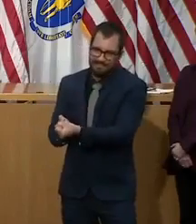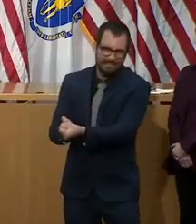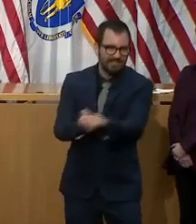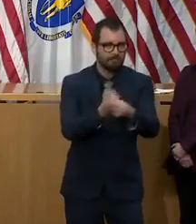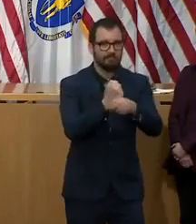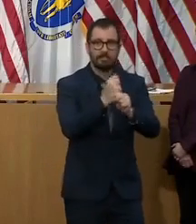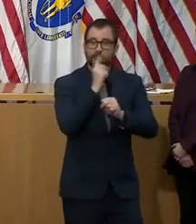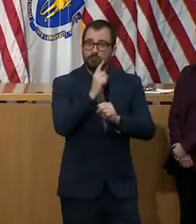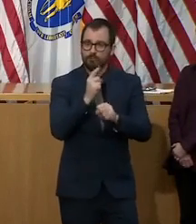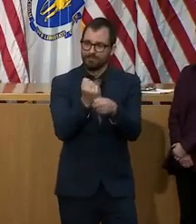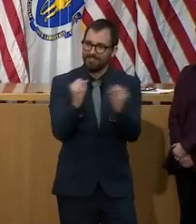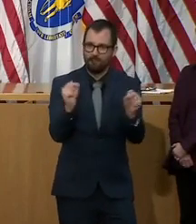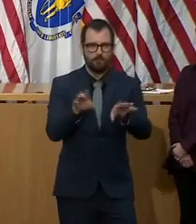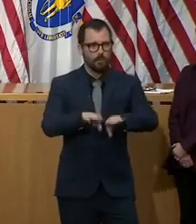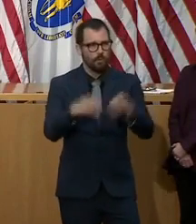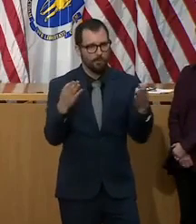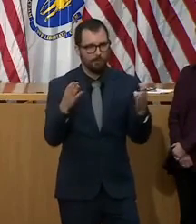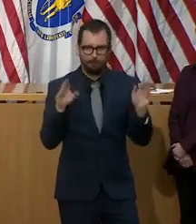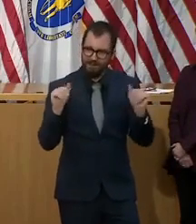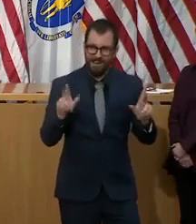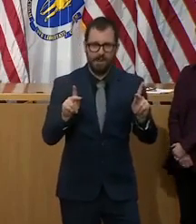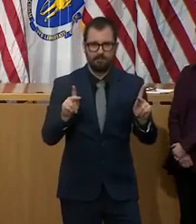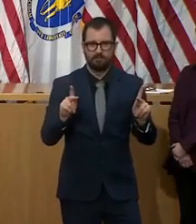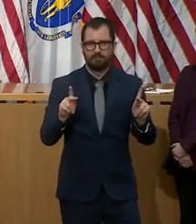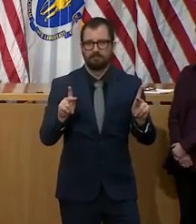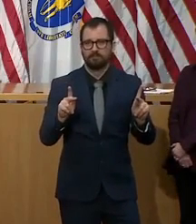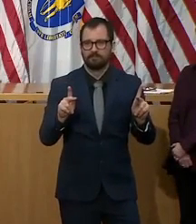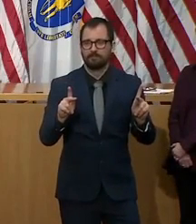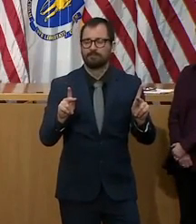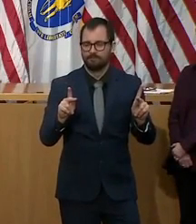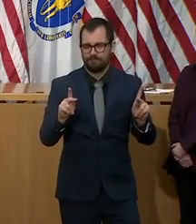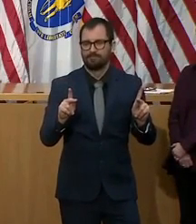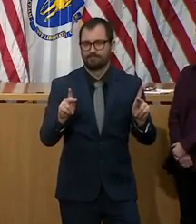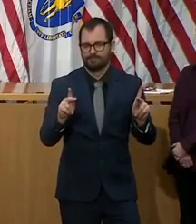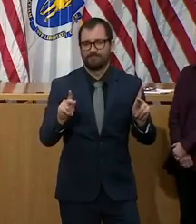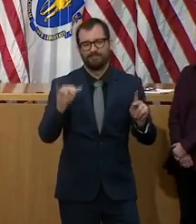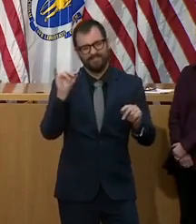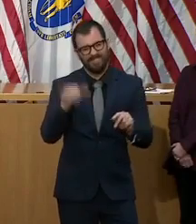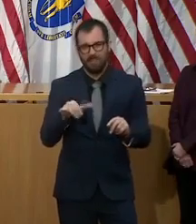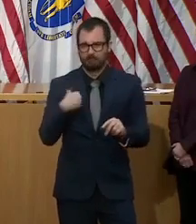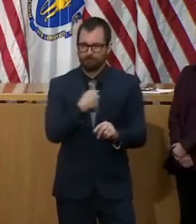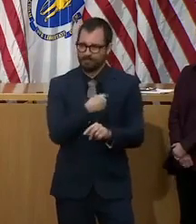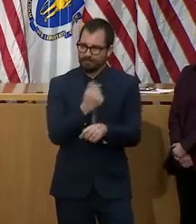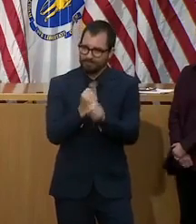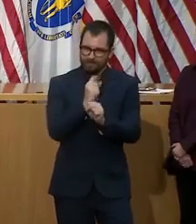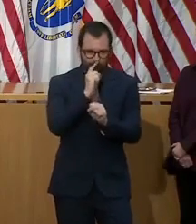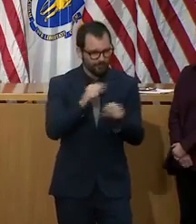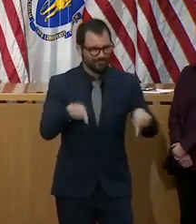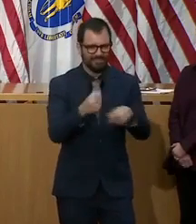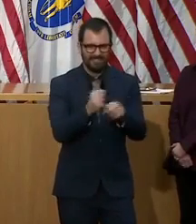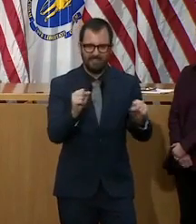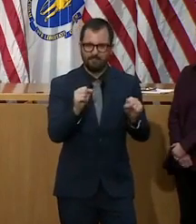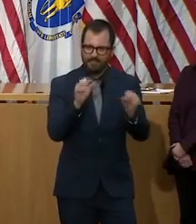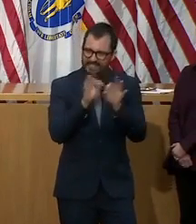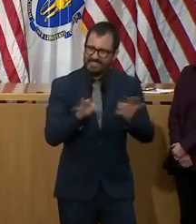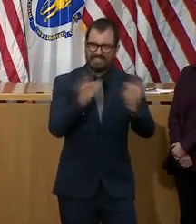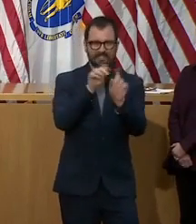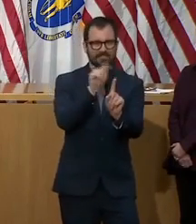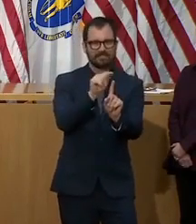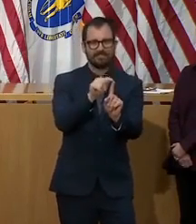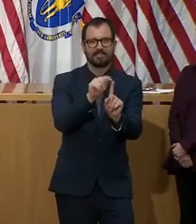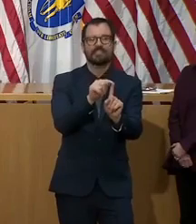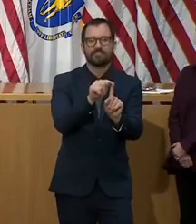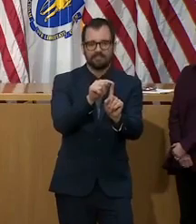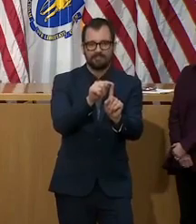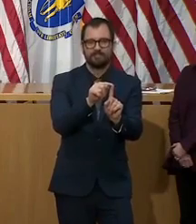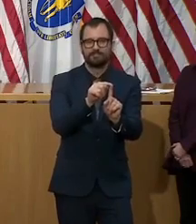their workplaces, to make them safe for their workforce, but also safer